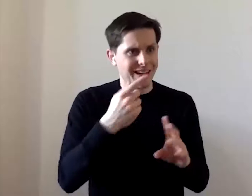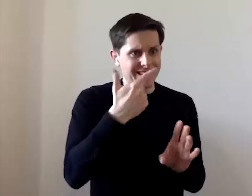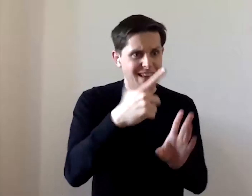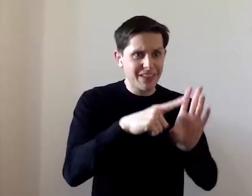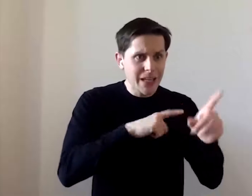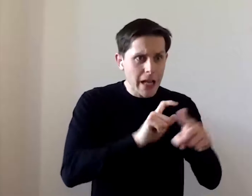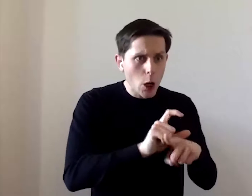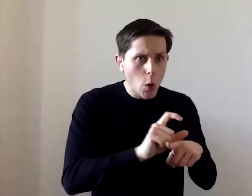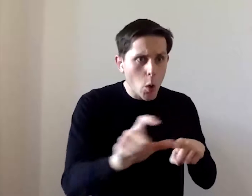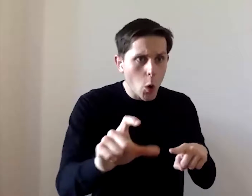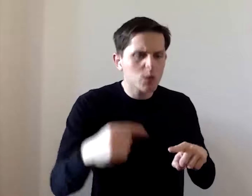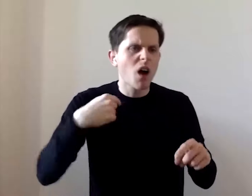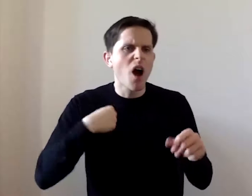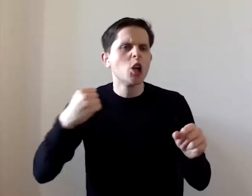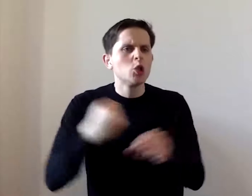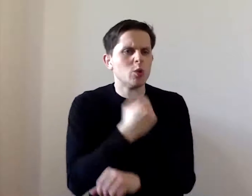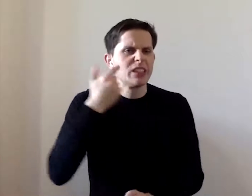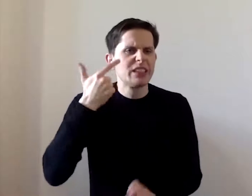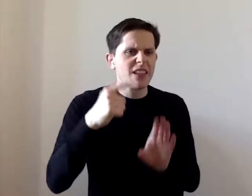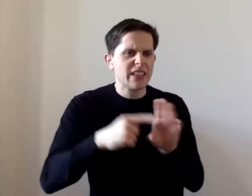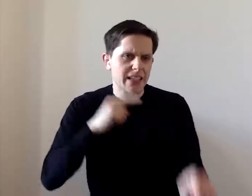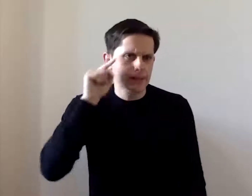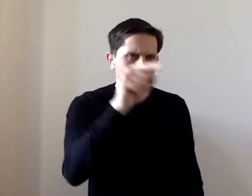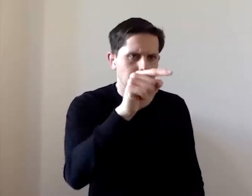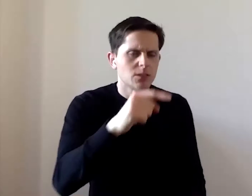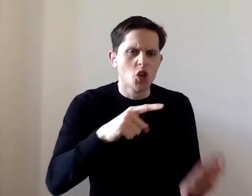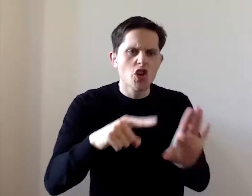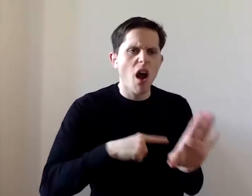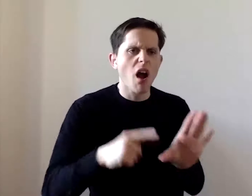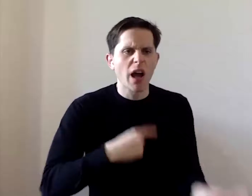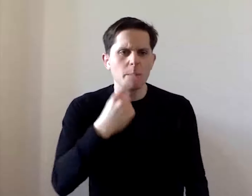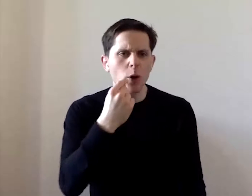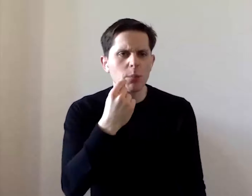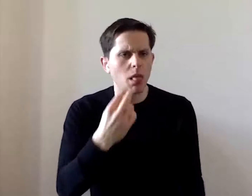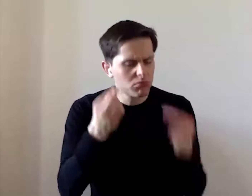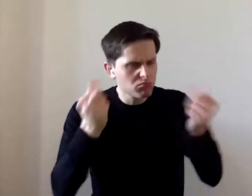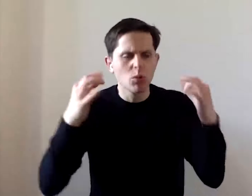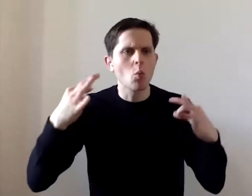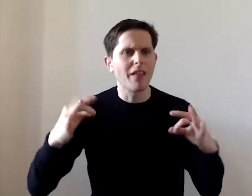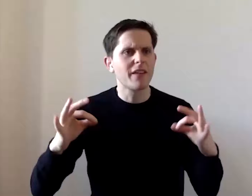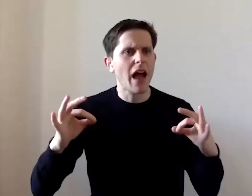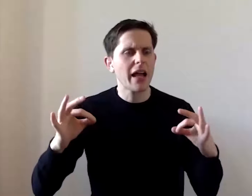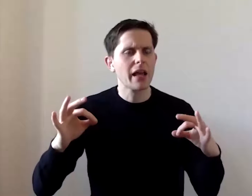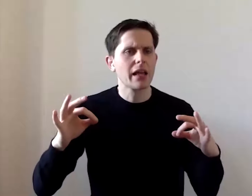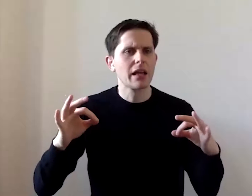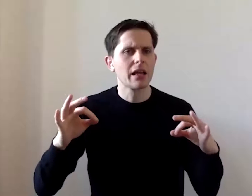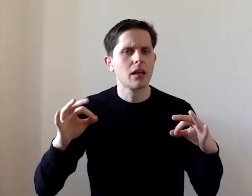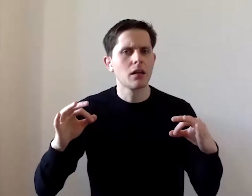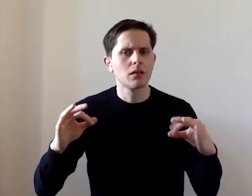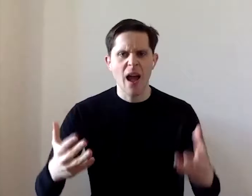architecture where everyone wants to do that 7 years in 7 years. They want to be